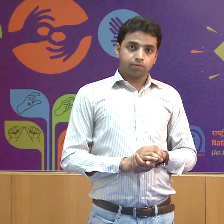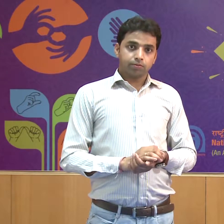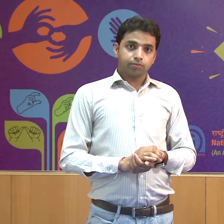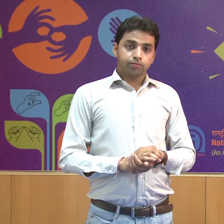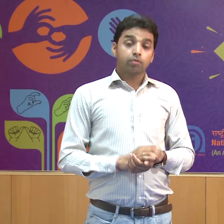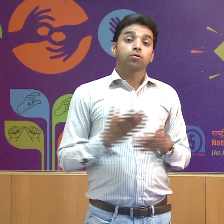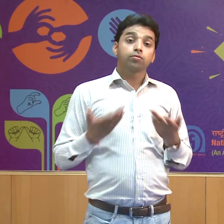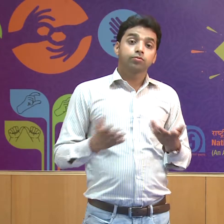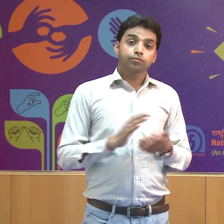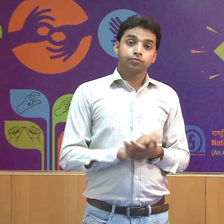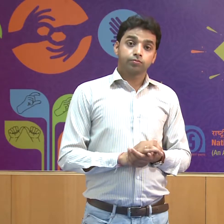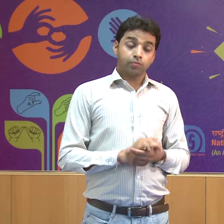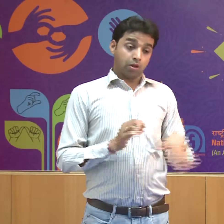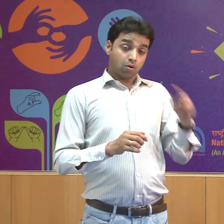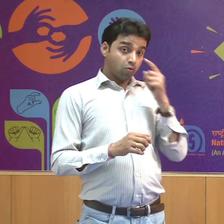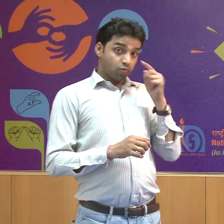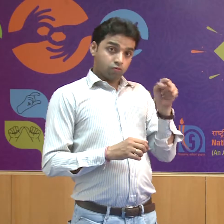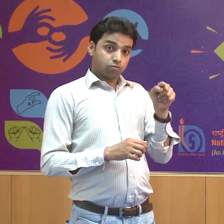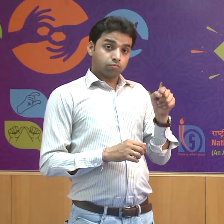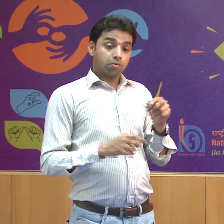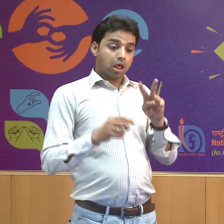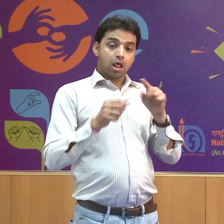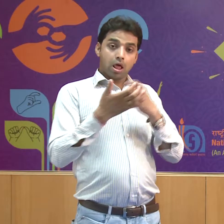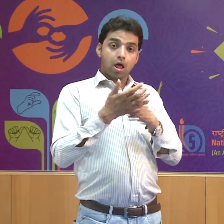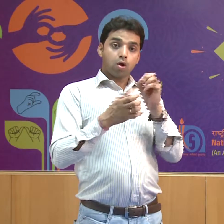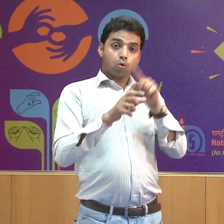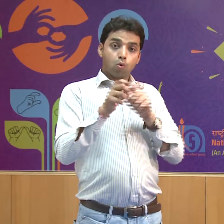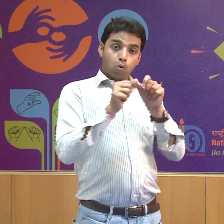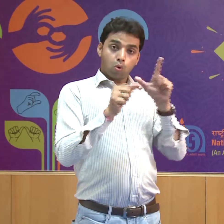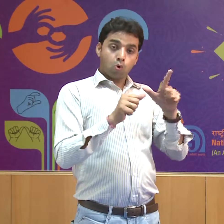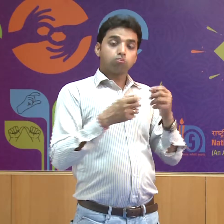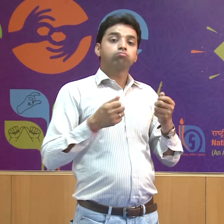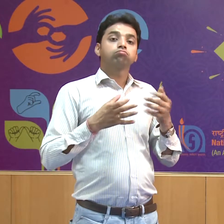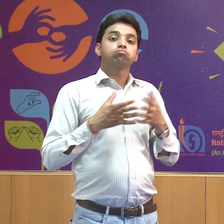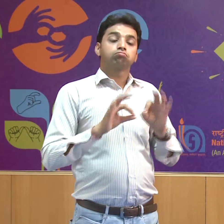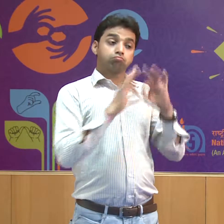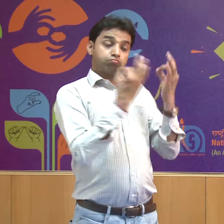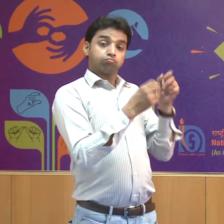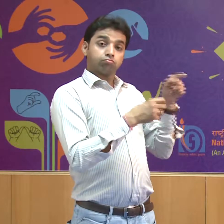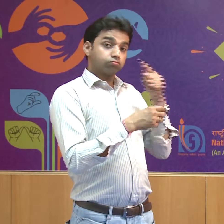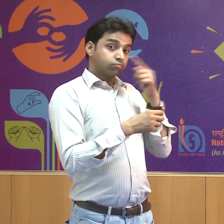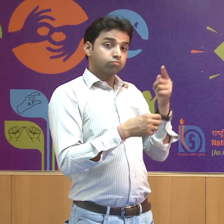while the women of royal and rich families were given education at home.